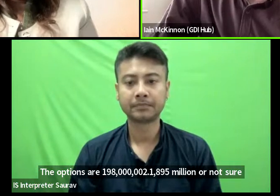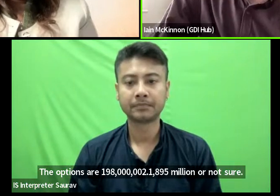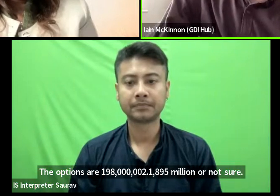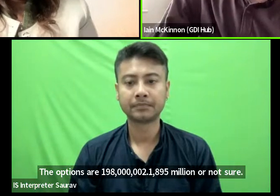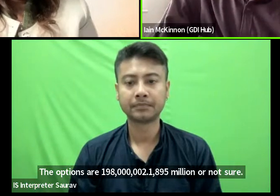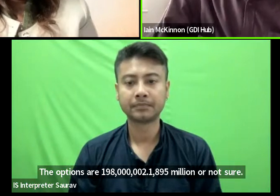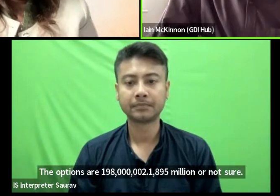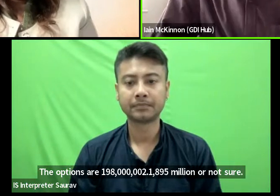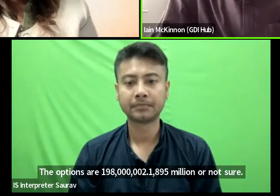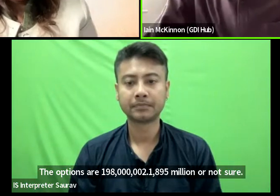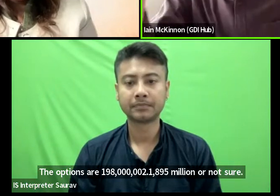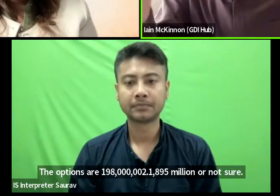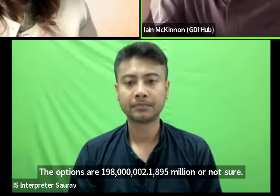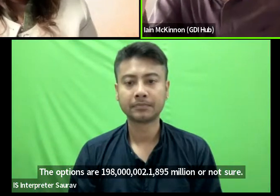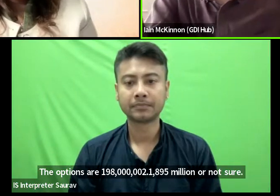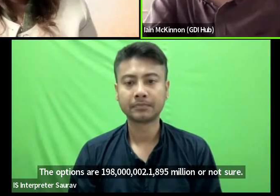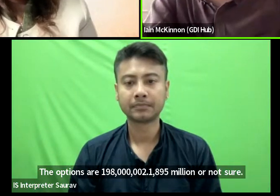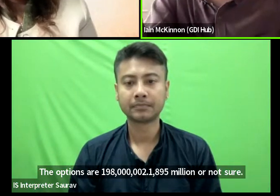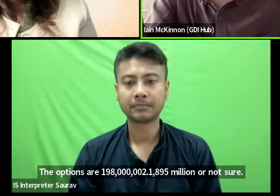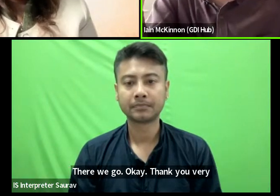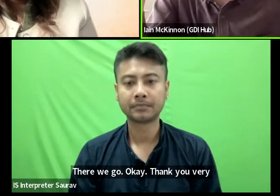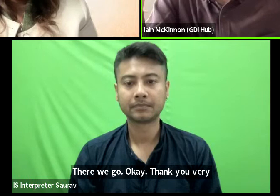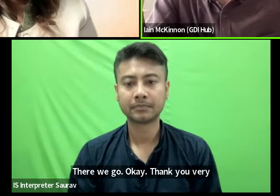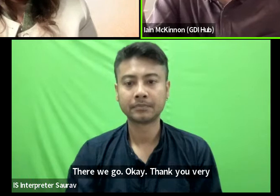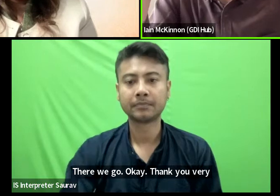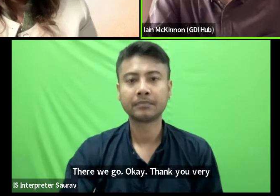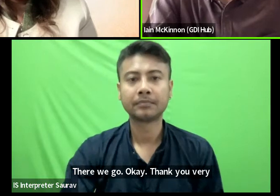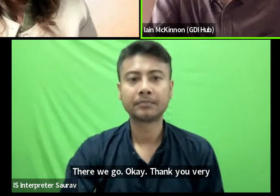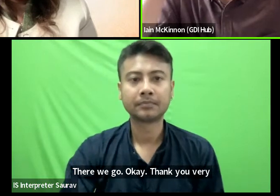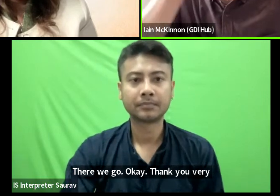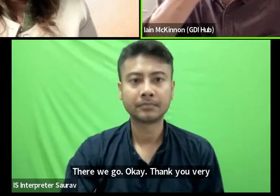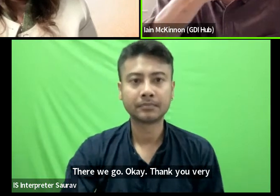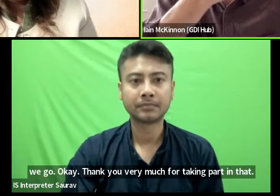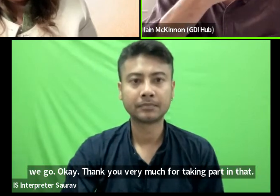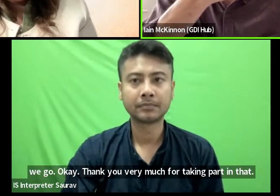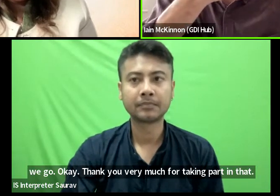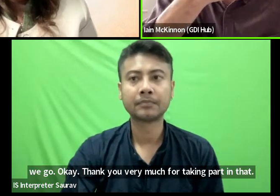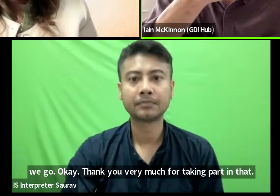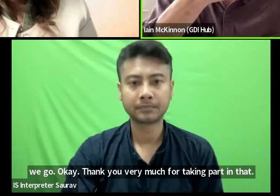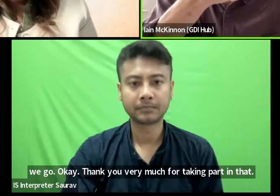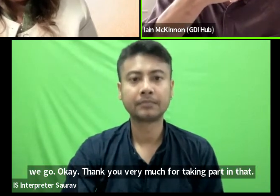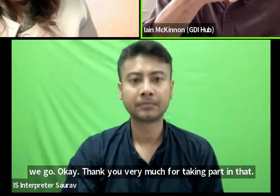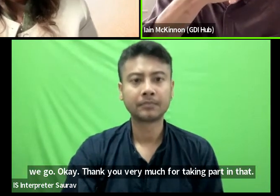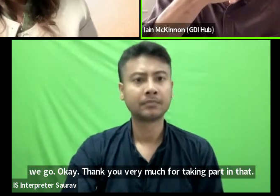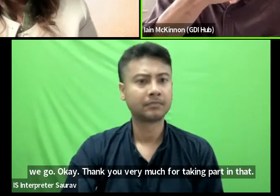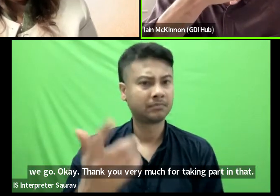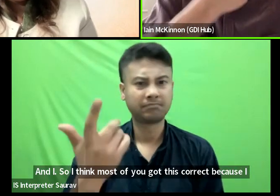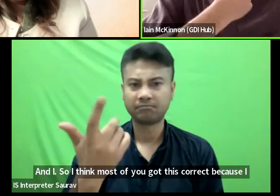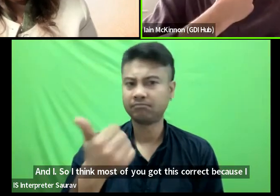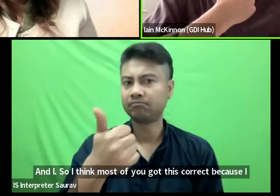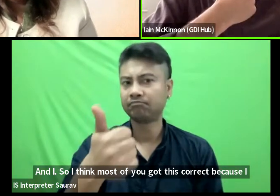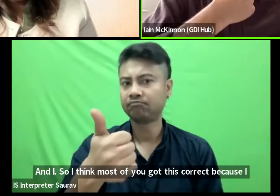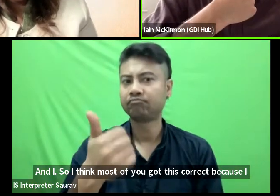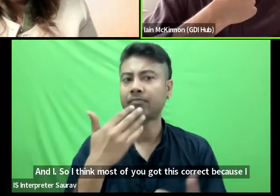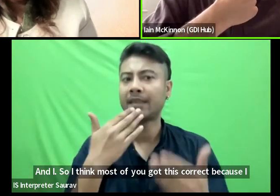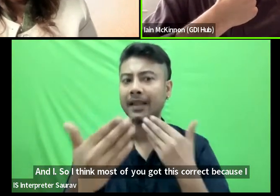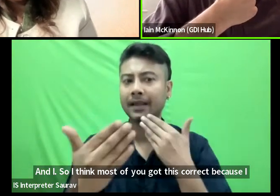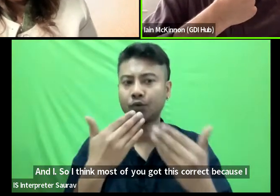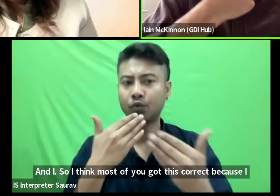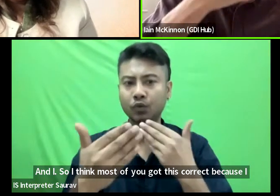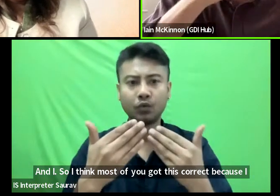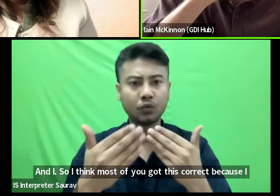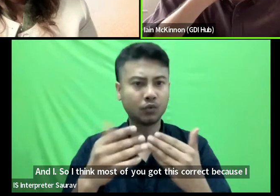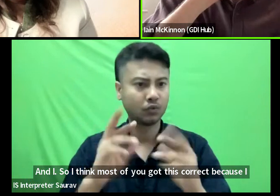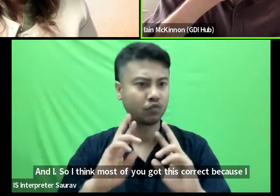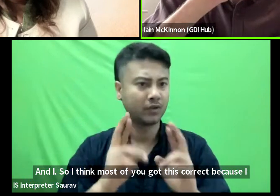There we go. Okay, thank you very much for taking part in that. And so I think most of you got this correct, because I think that is the correct answer. I should